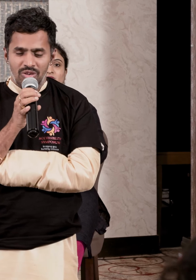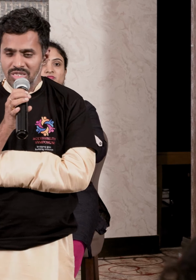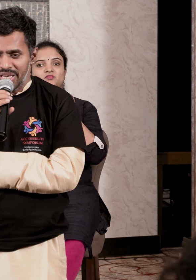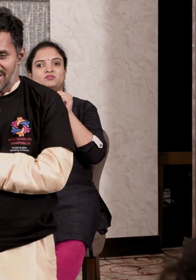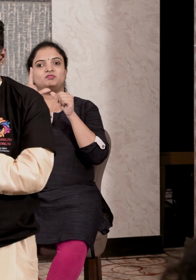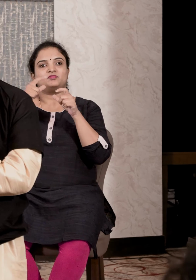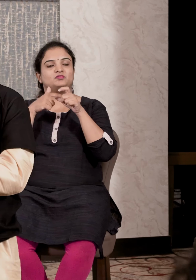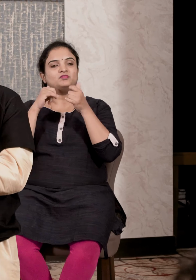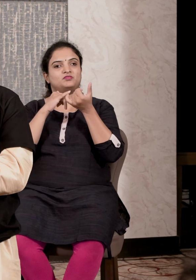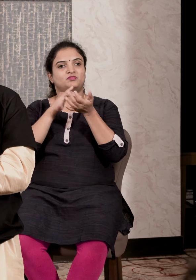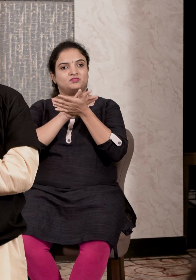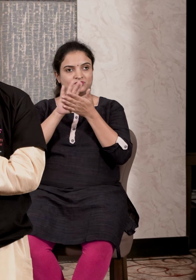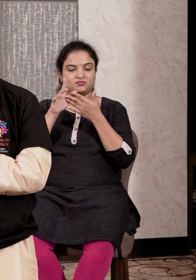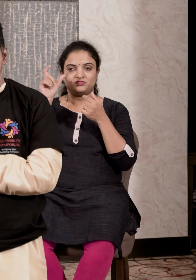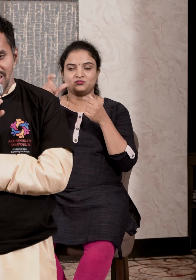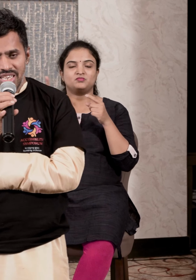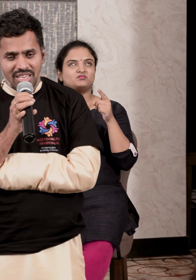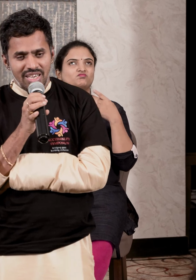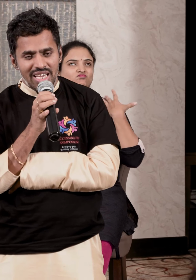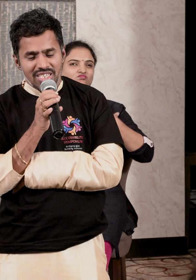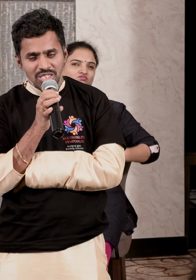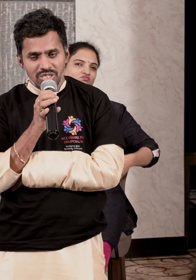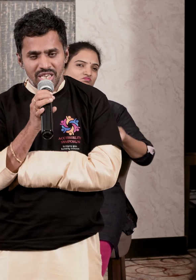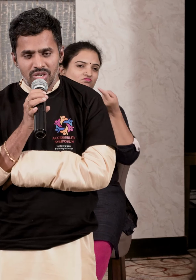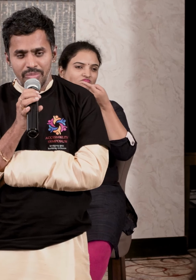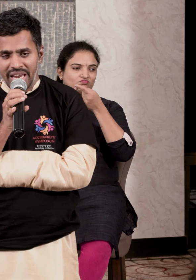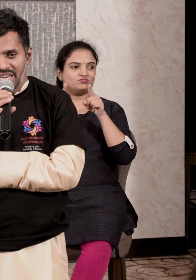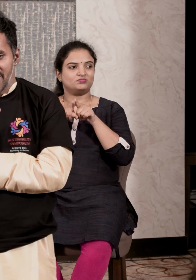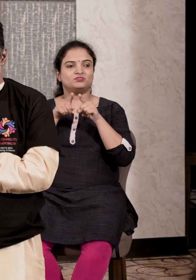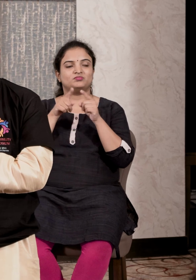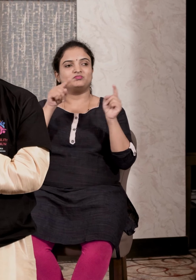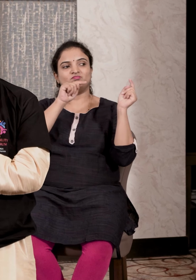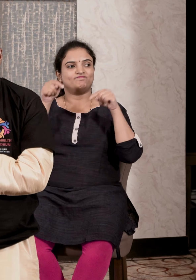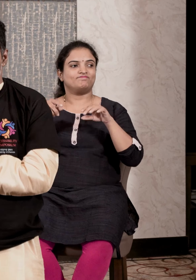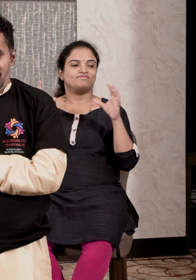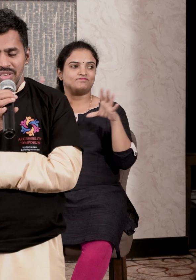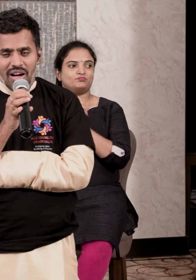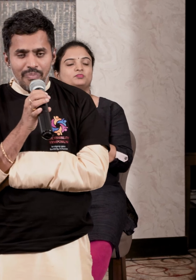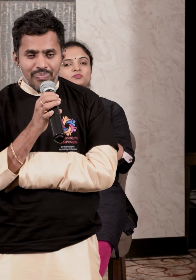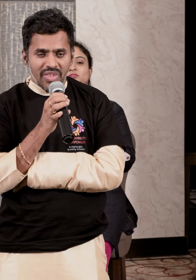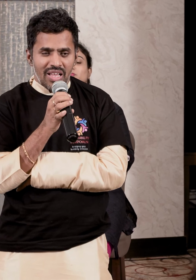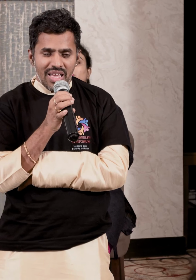to be the keynote speaker. Since due to the health issues, he couldn't make it here. But